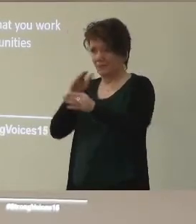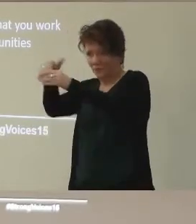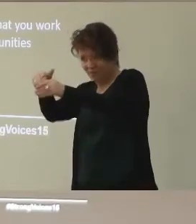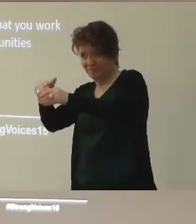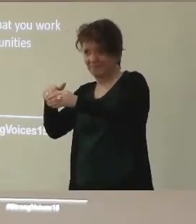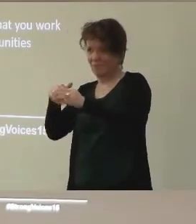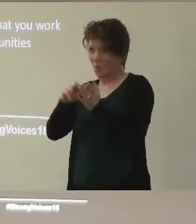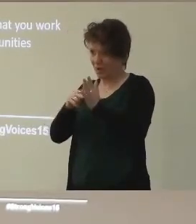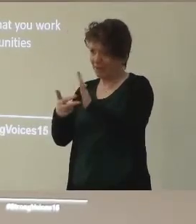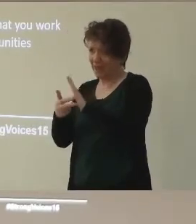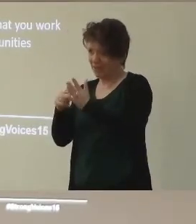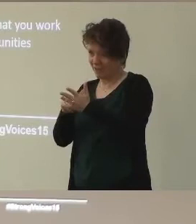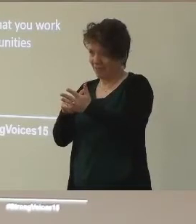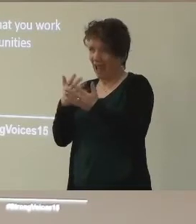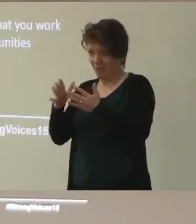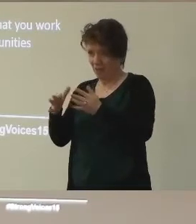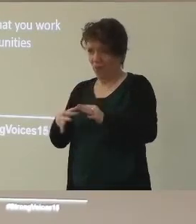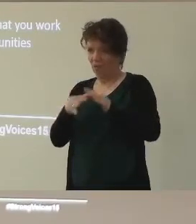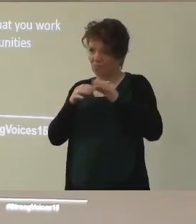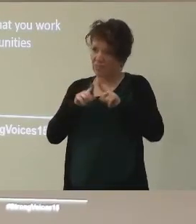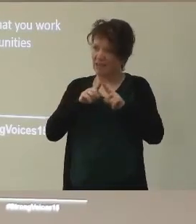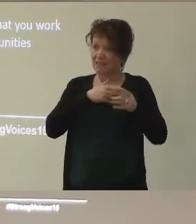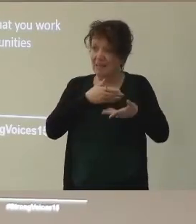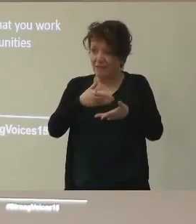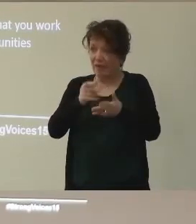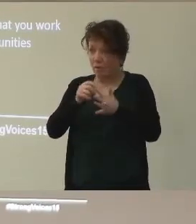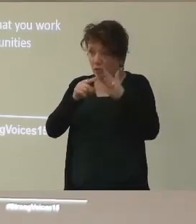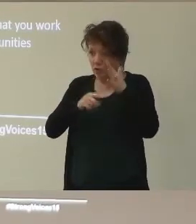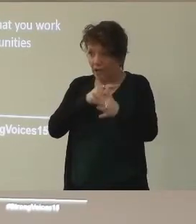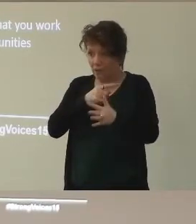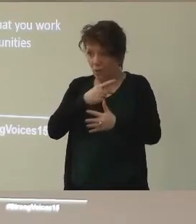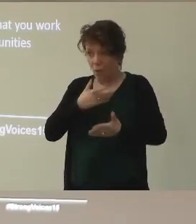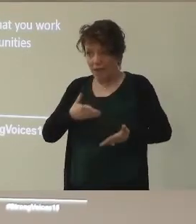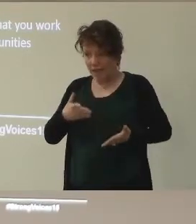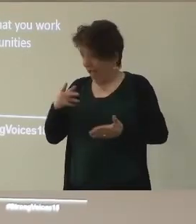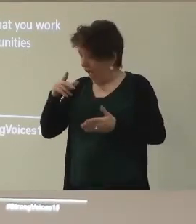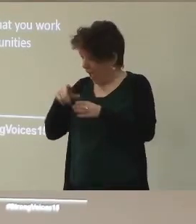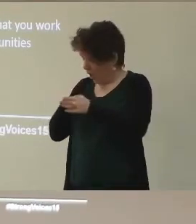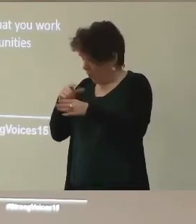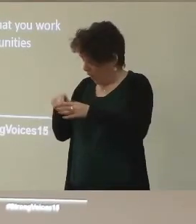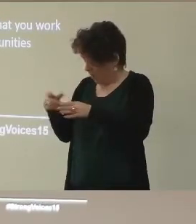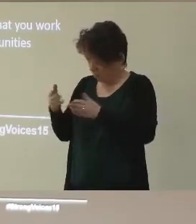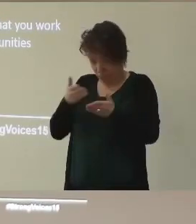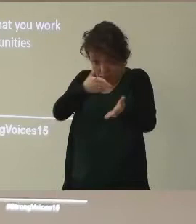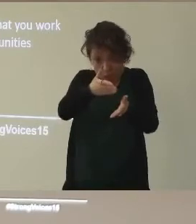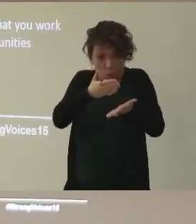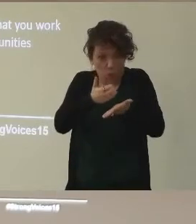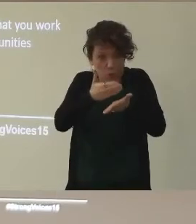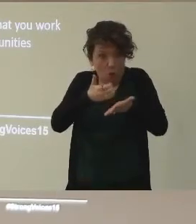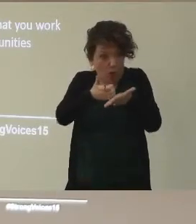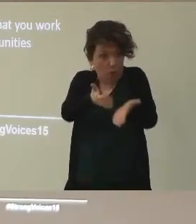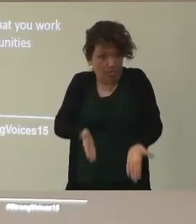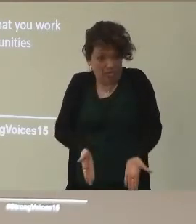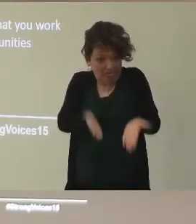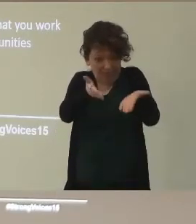organisations that have been working with us. So, for example, delivering a project with us, and then we can get a young person to go and work in that organisation. That, for us, is